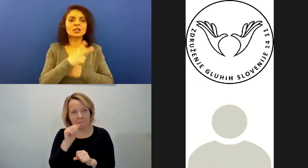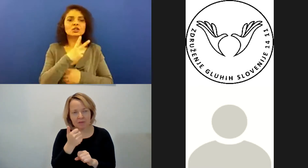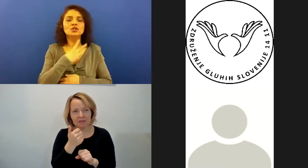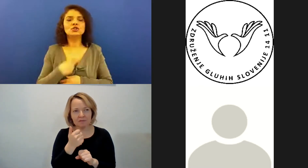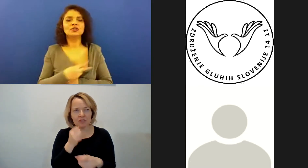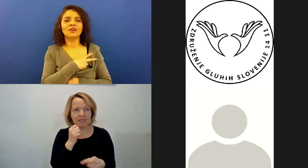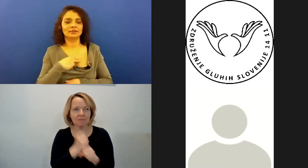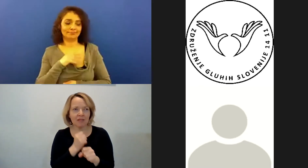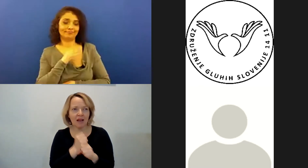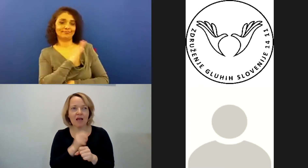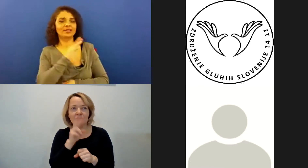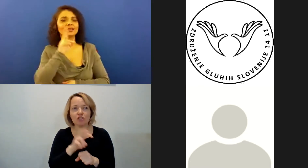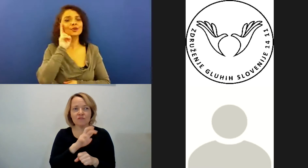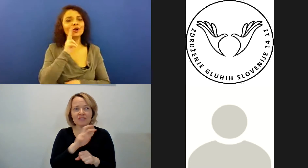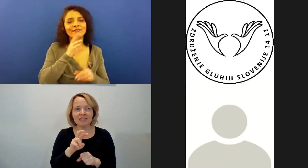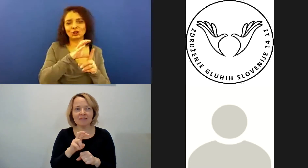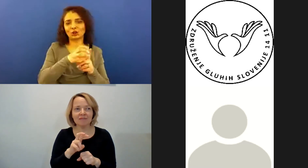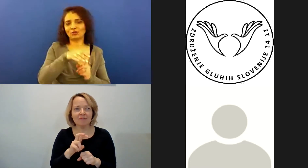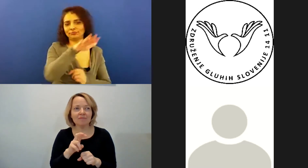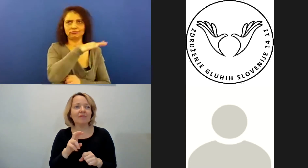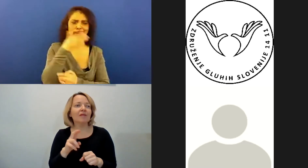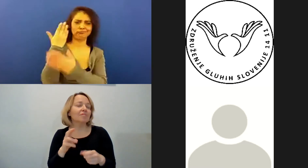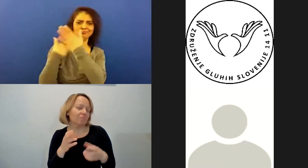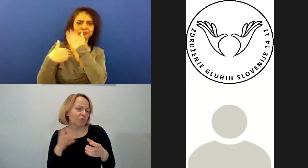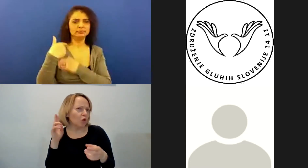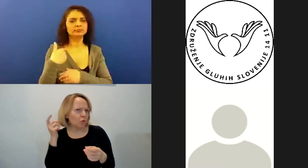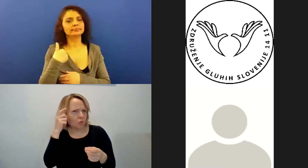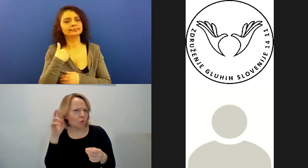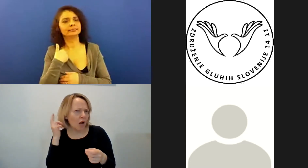I had a job. I was employed.